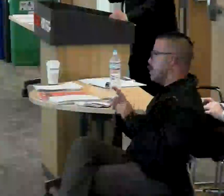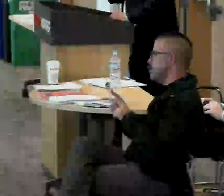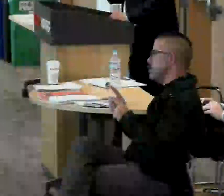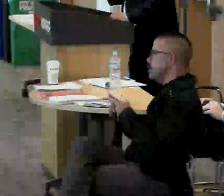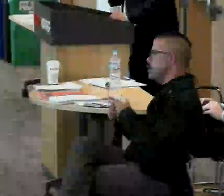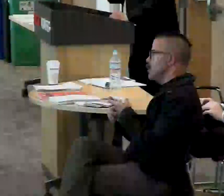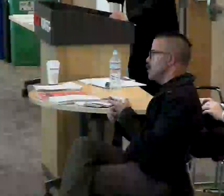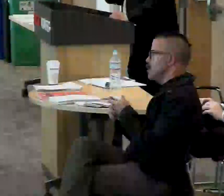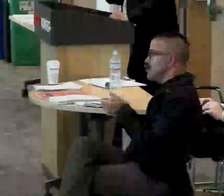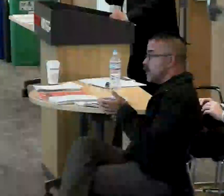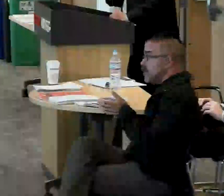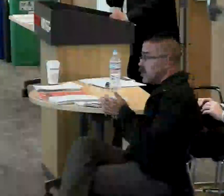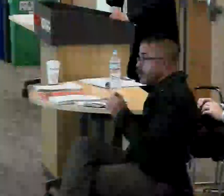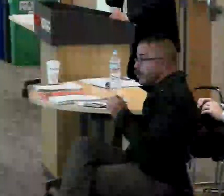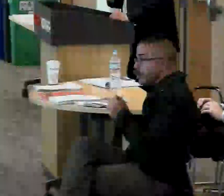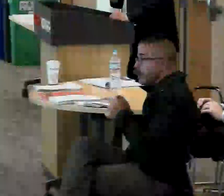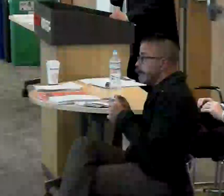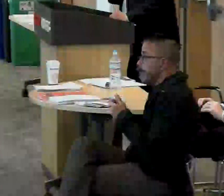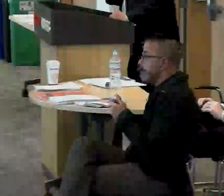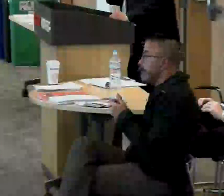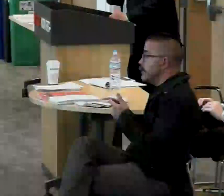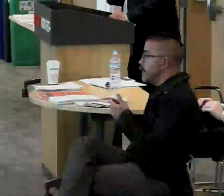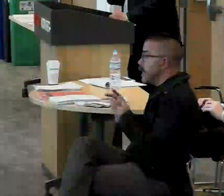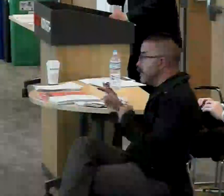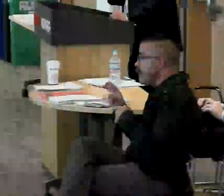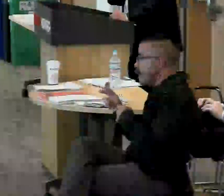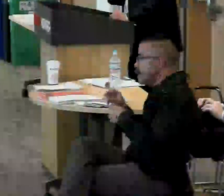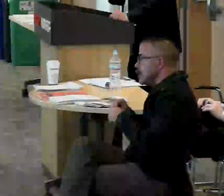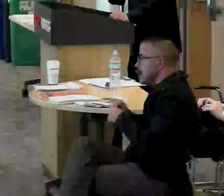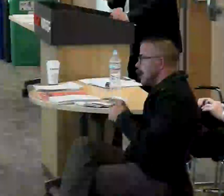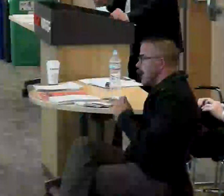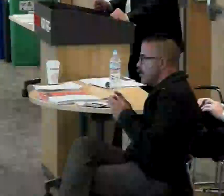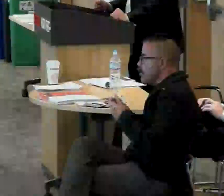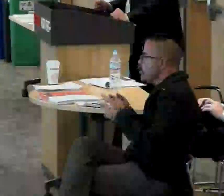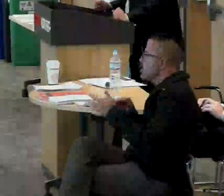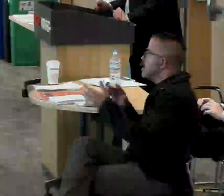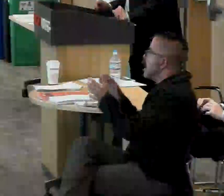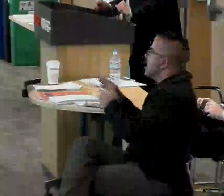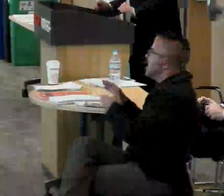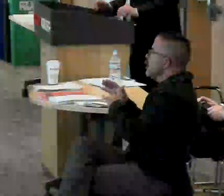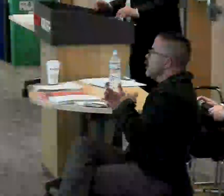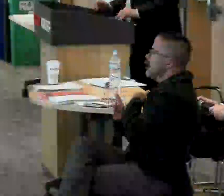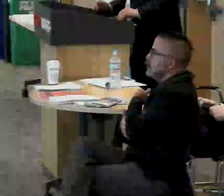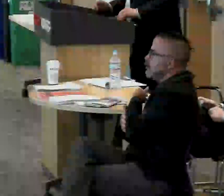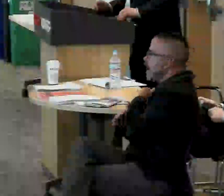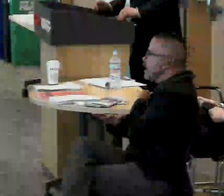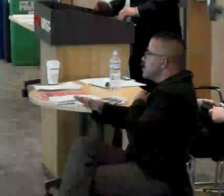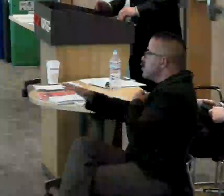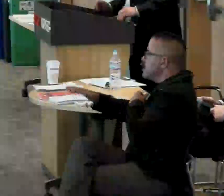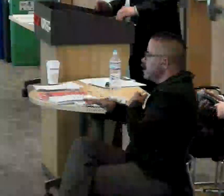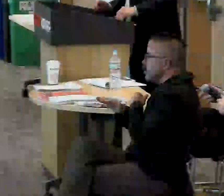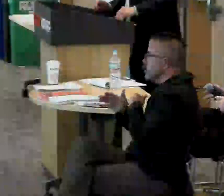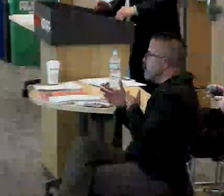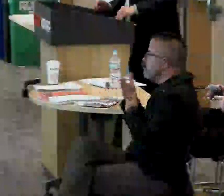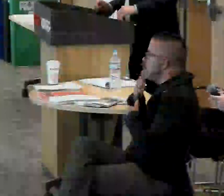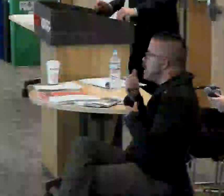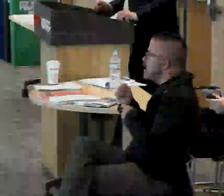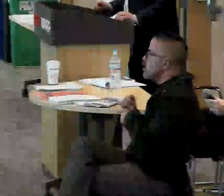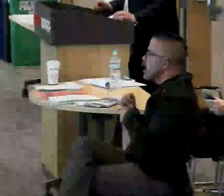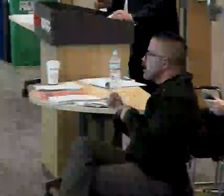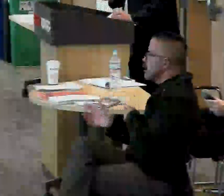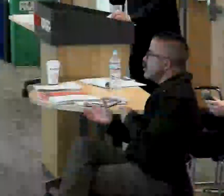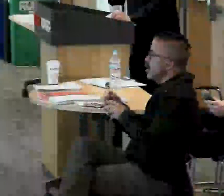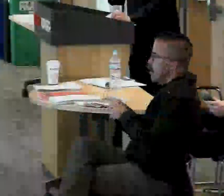of research and investment, analyzing what's really taking place nationally that are best practices. And really working to collaborate